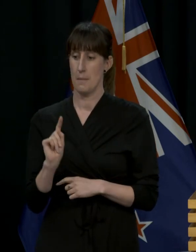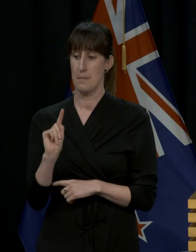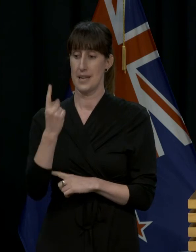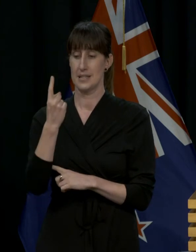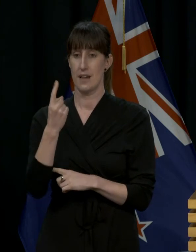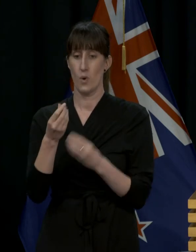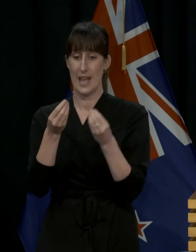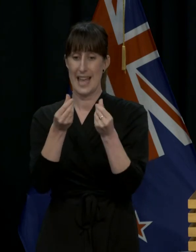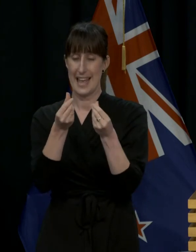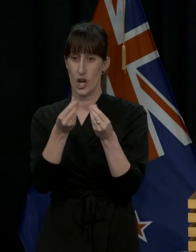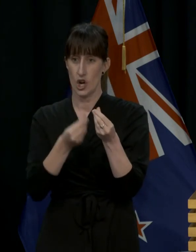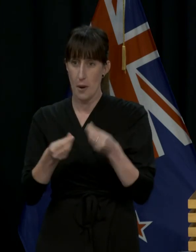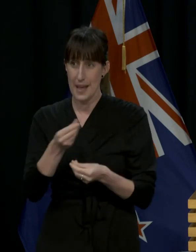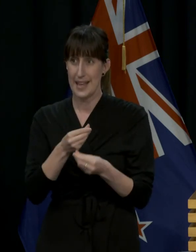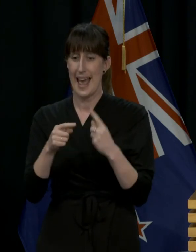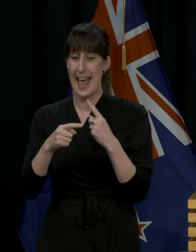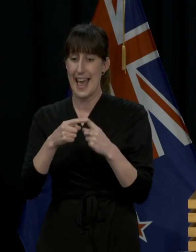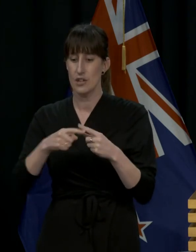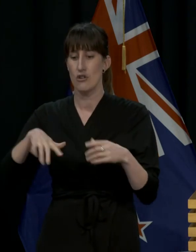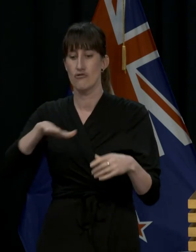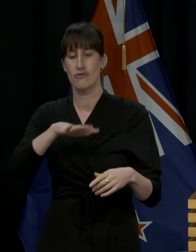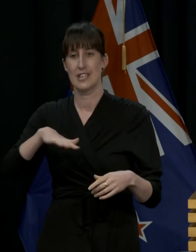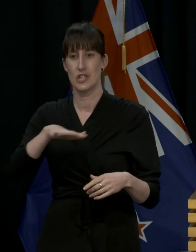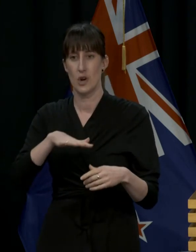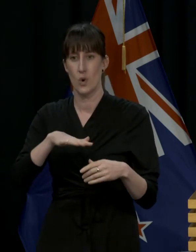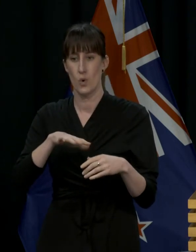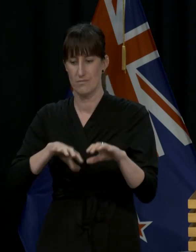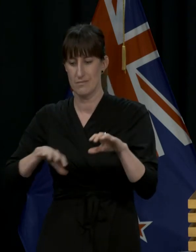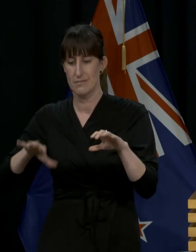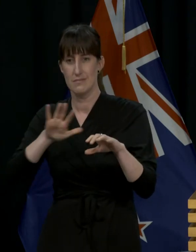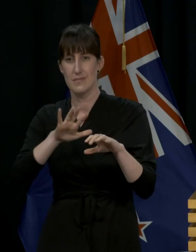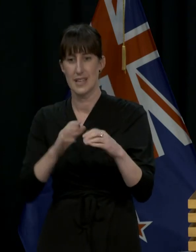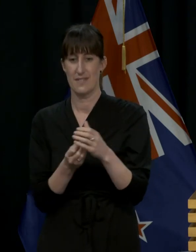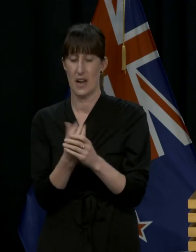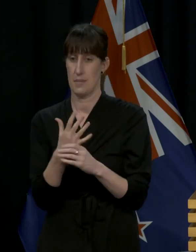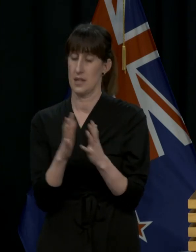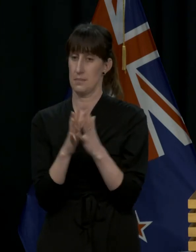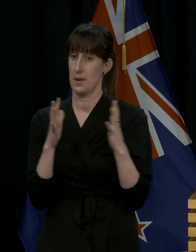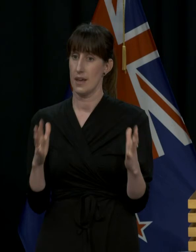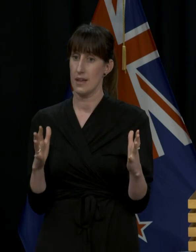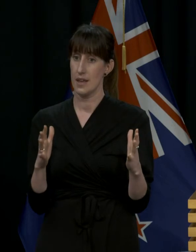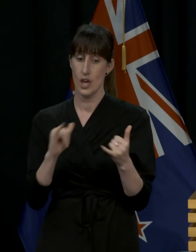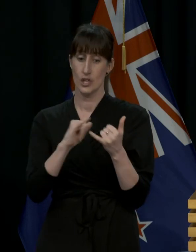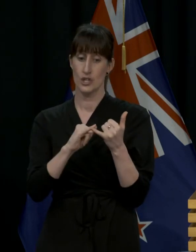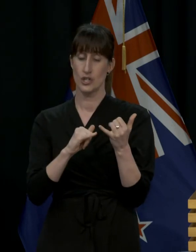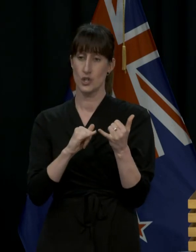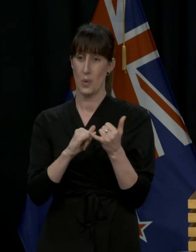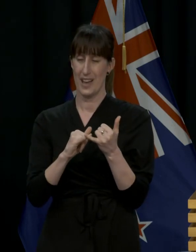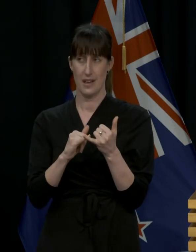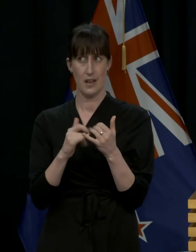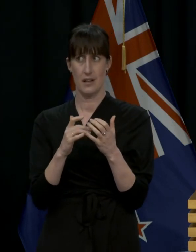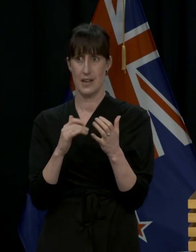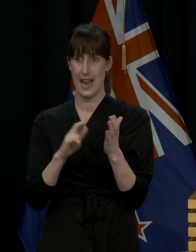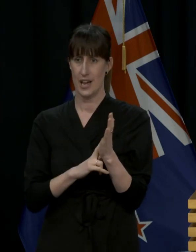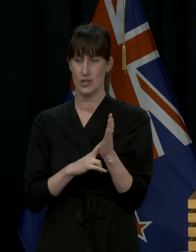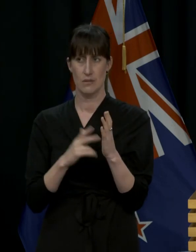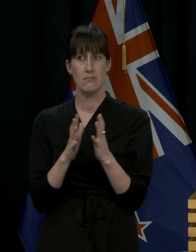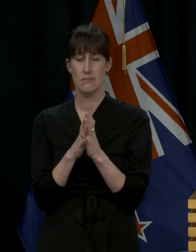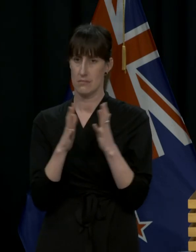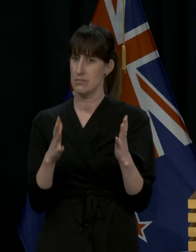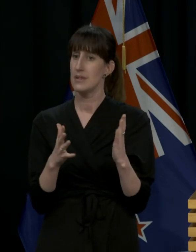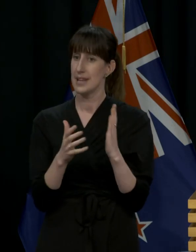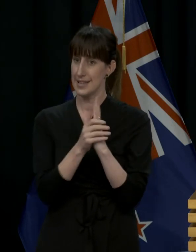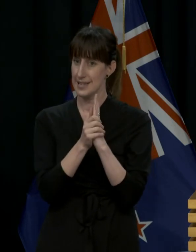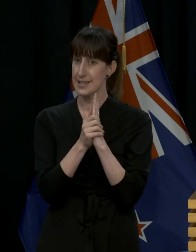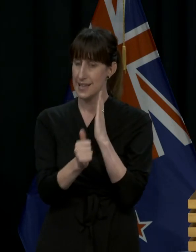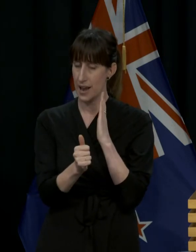for Economic and Regional Development is huge. Stuart brings enormous talent with him. I want him to have the